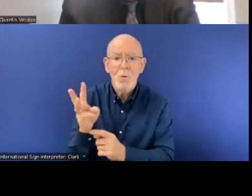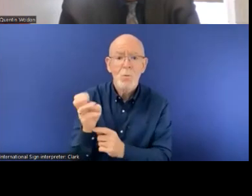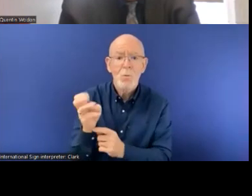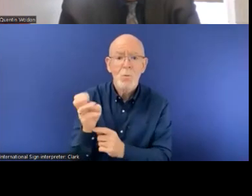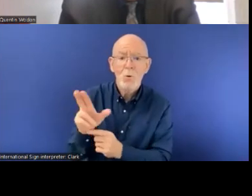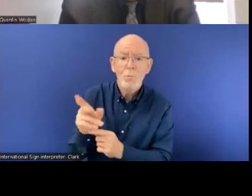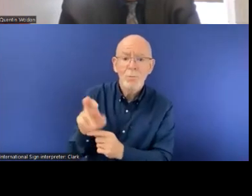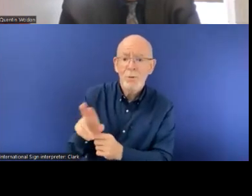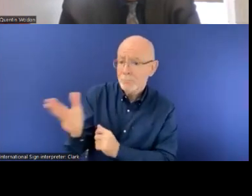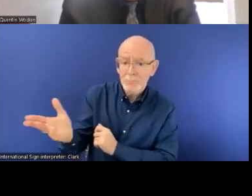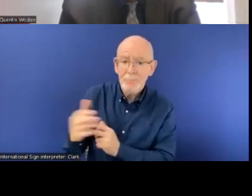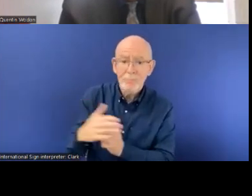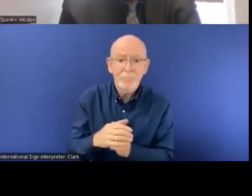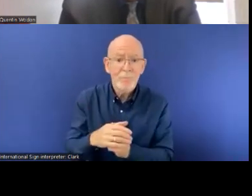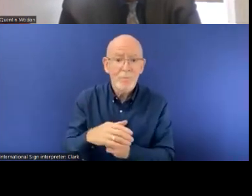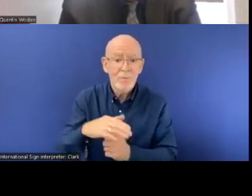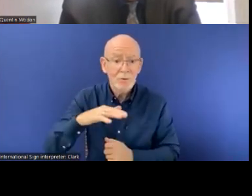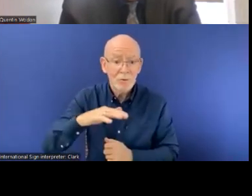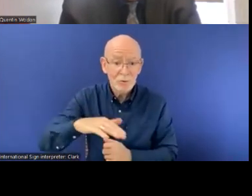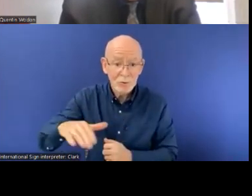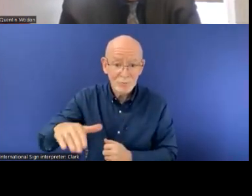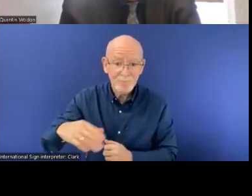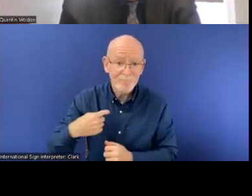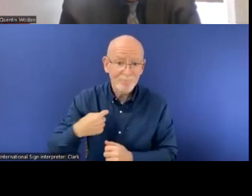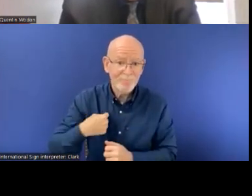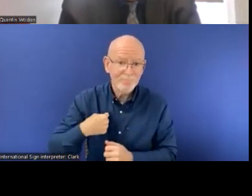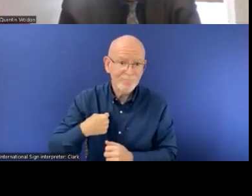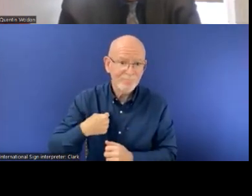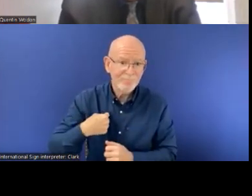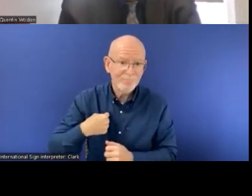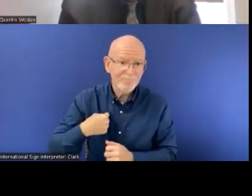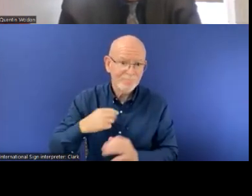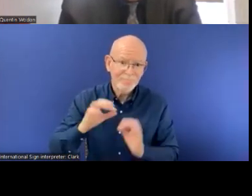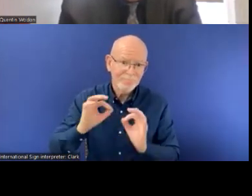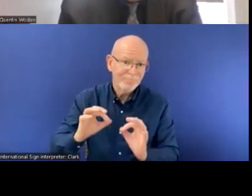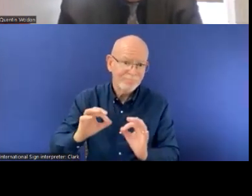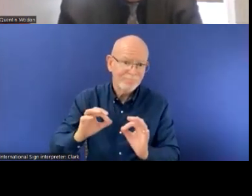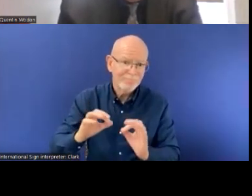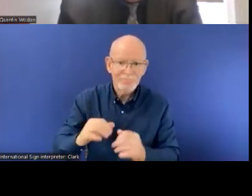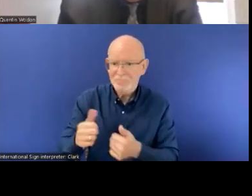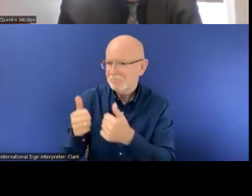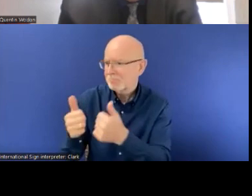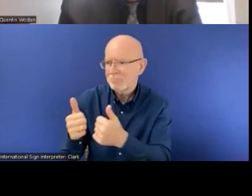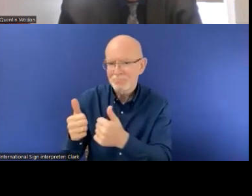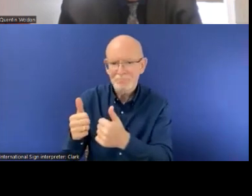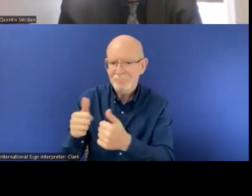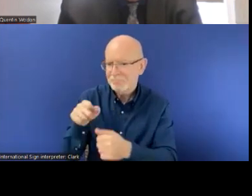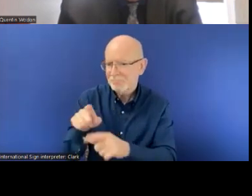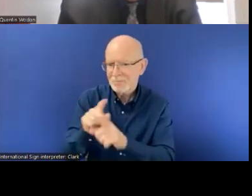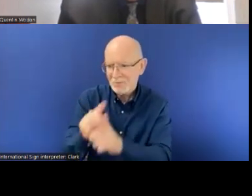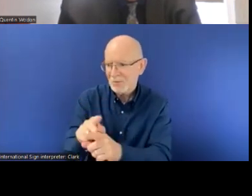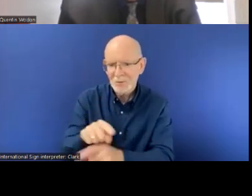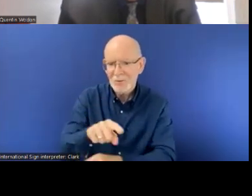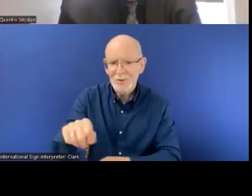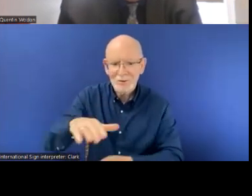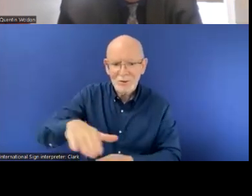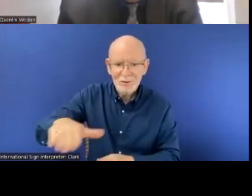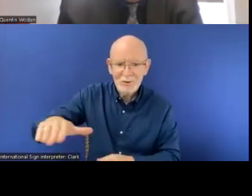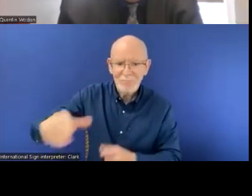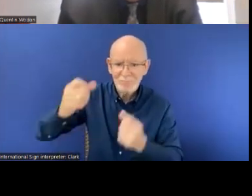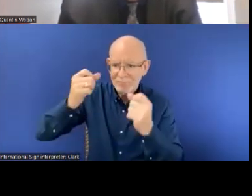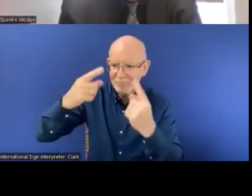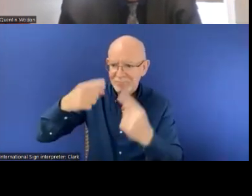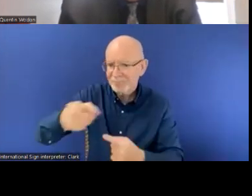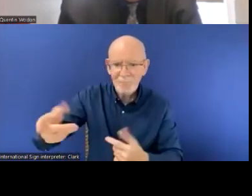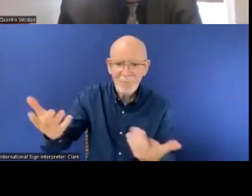think. Priya. Parents. They're the ones who make the decision, and they will always want the best for their child.